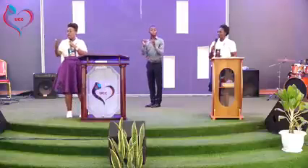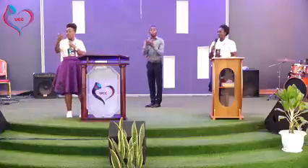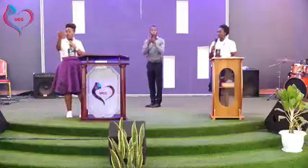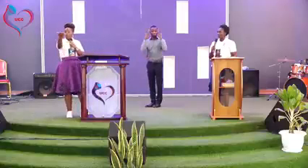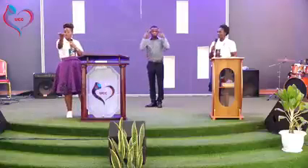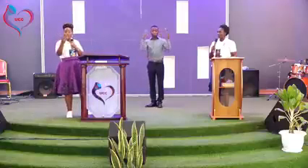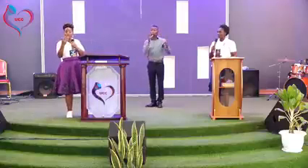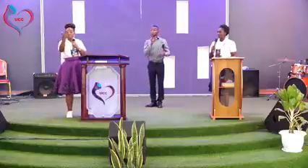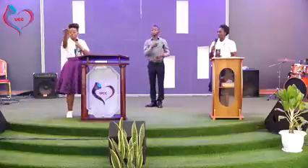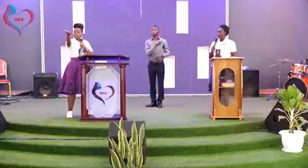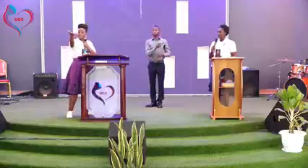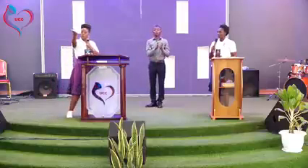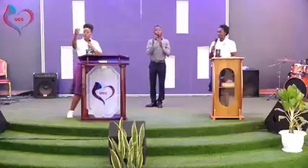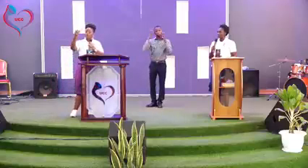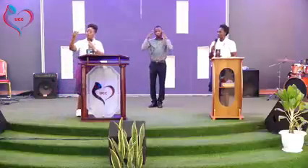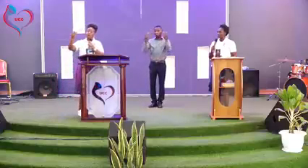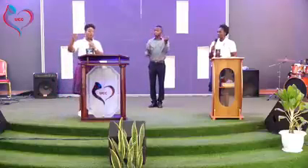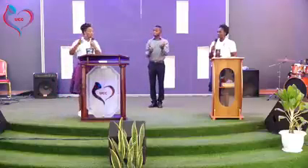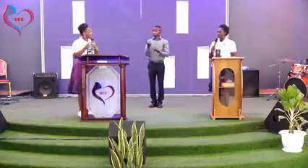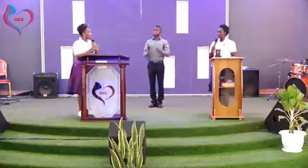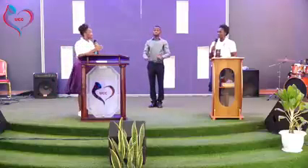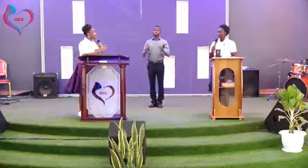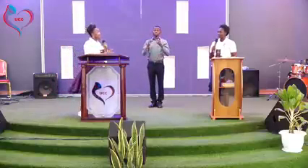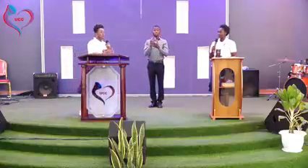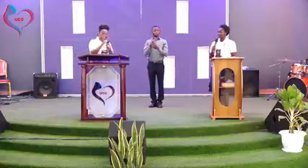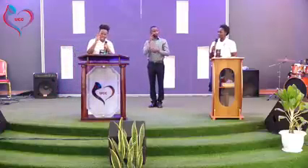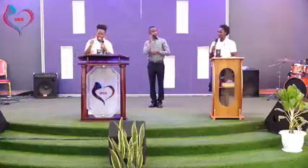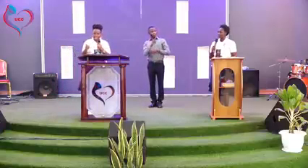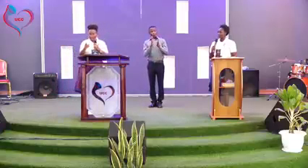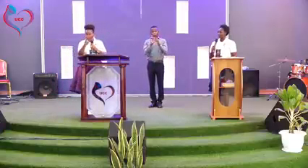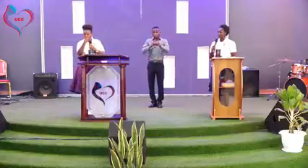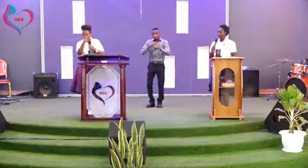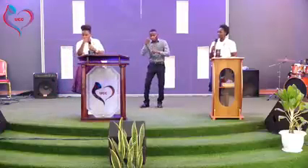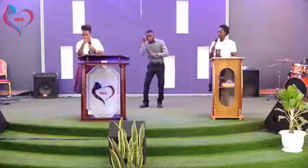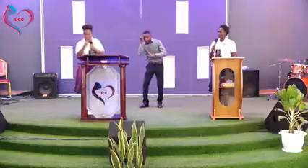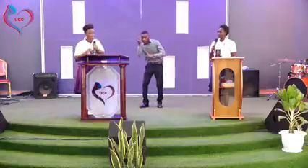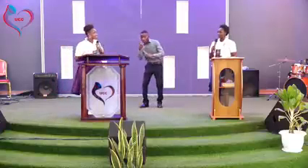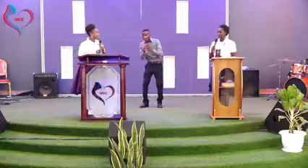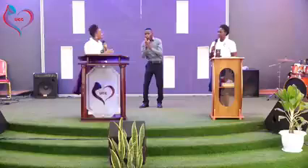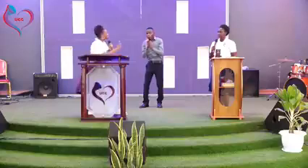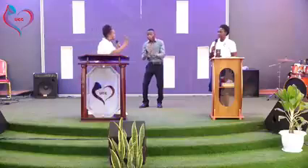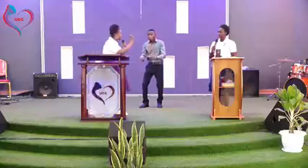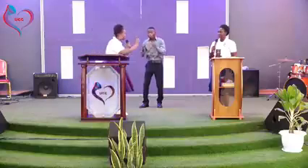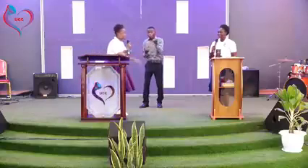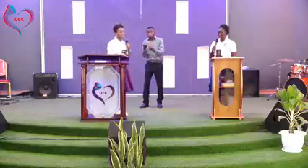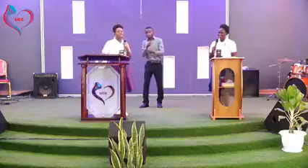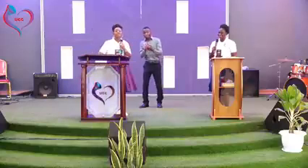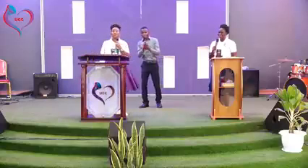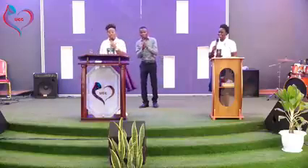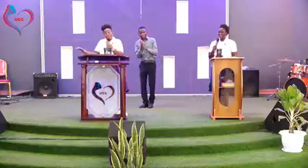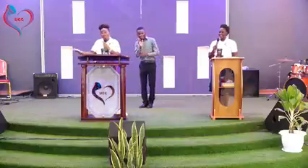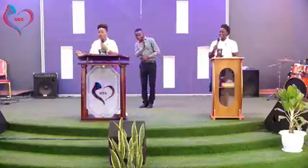tomanyi ya owninga Range Rover eri wali wabweru. Omuyitako nga to, naye womanya nti ye nanyini Range Rover, kulamusiza